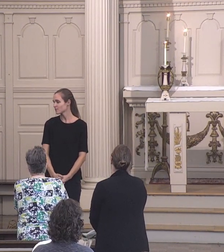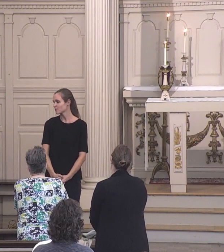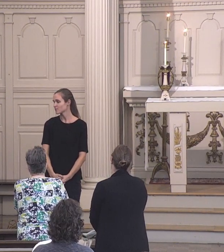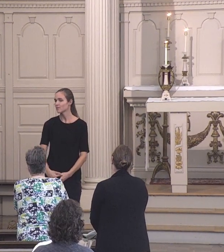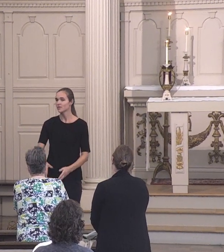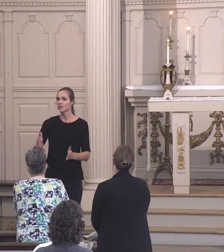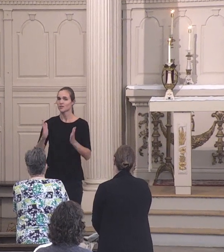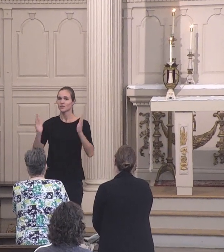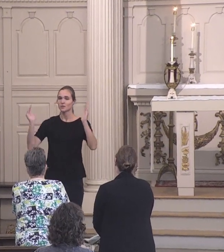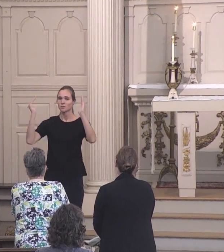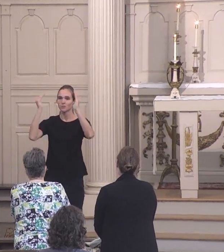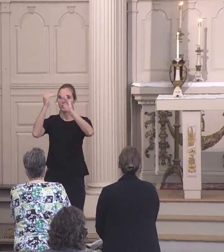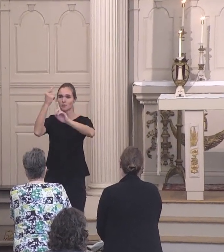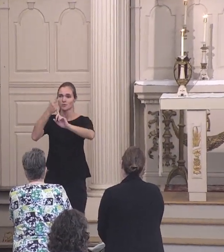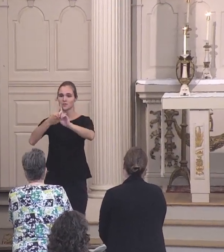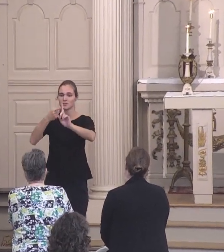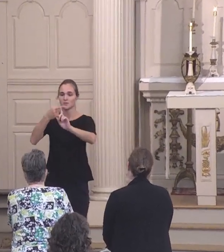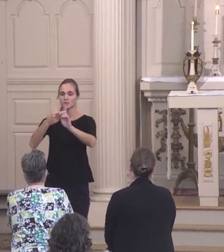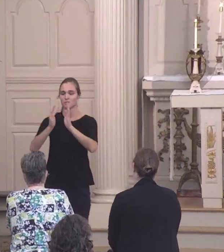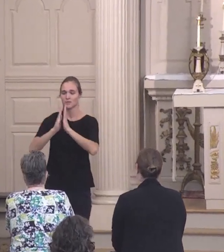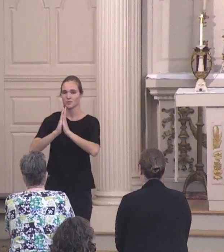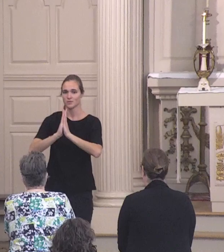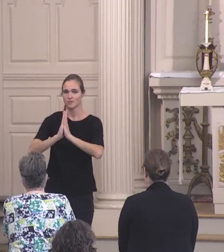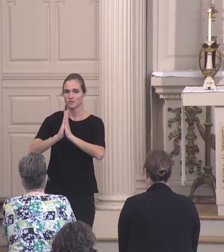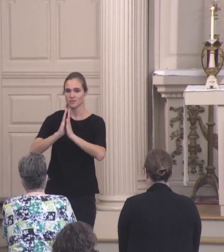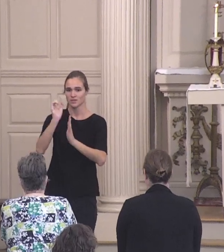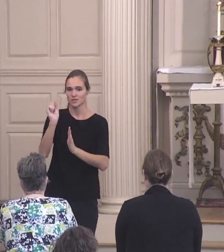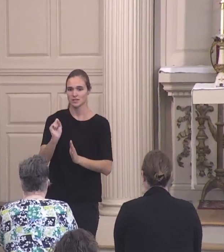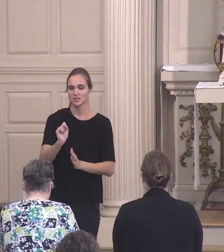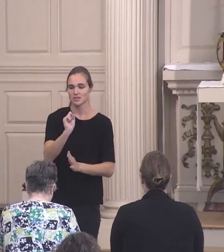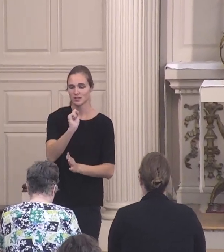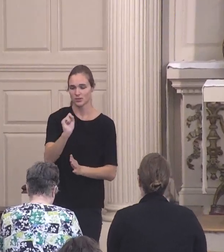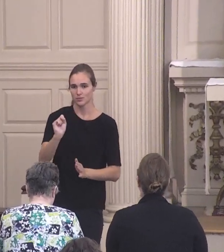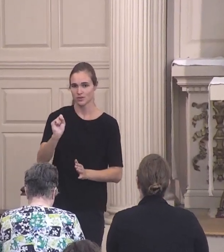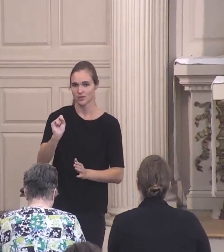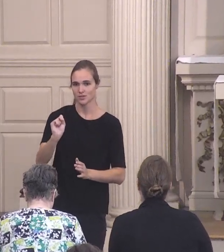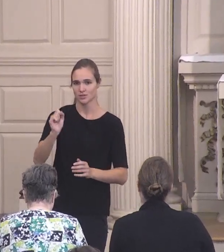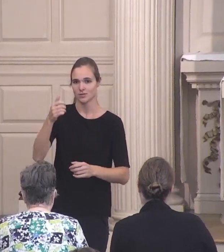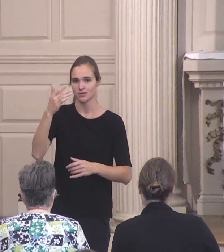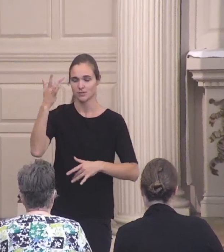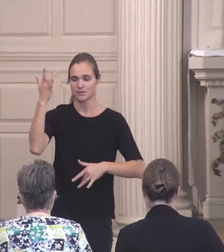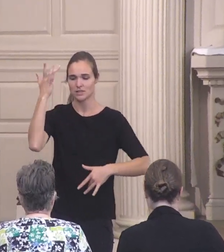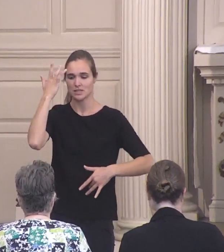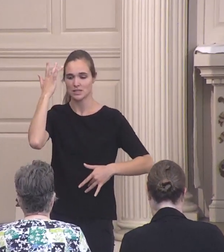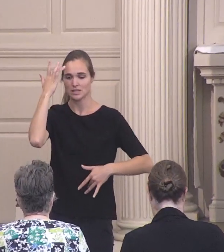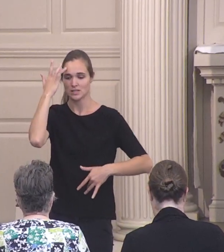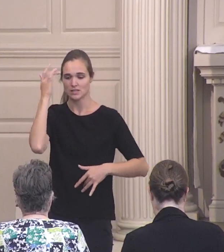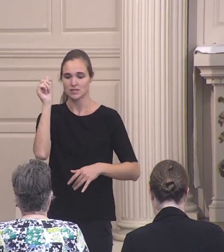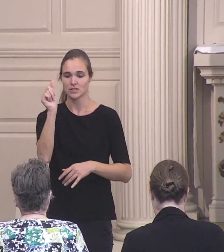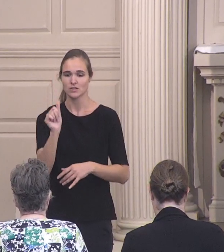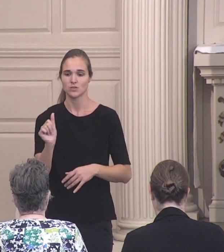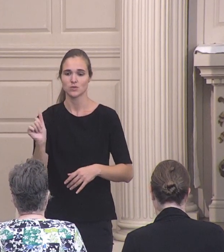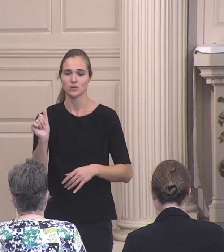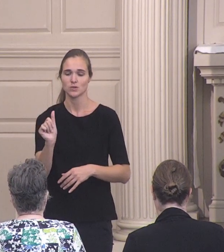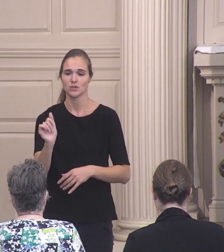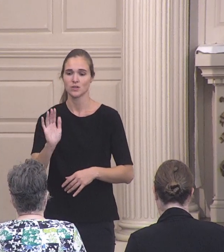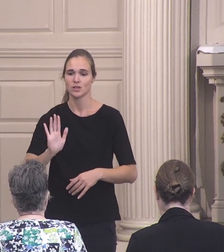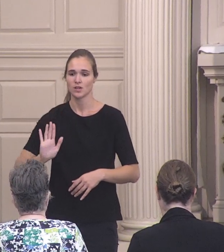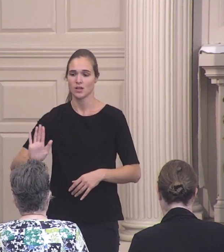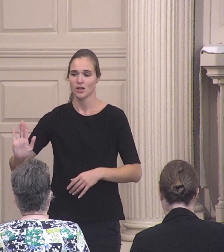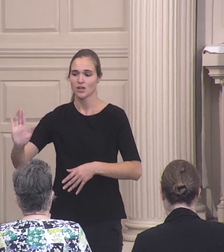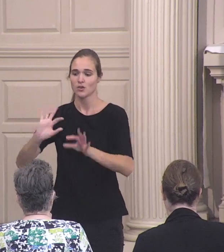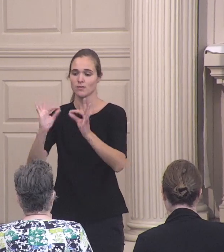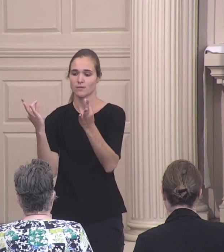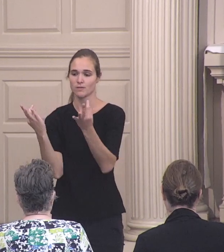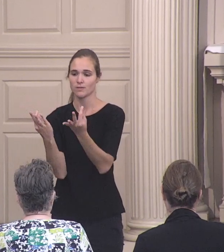For the Pope's monthly intention that the sacrament of the anointing of the sick confer to those who receive it and their loved